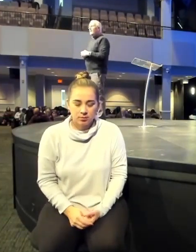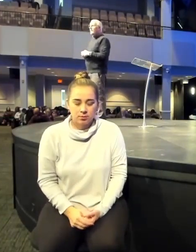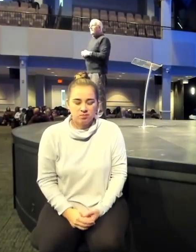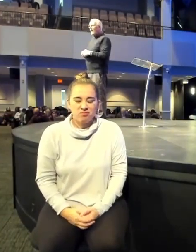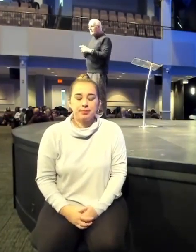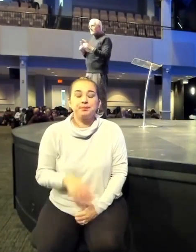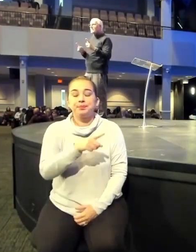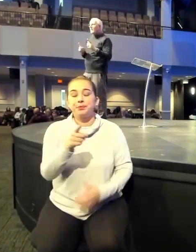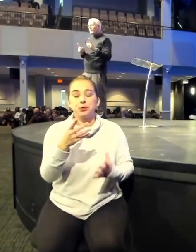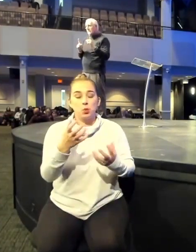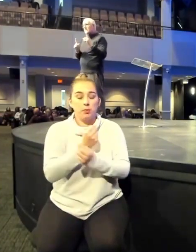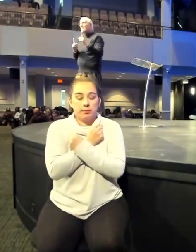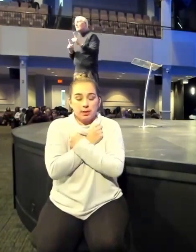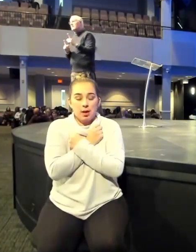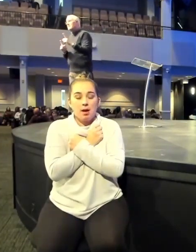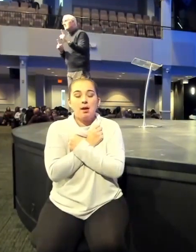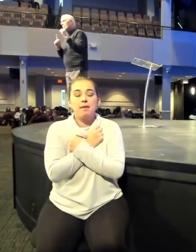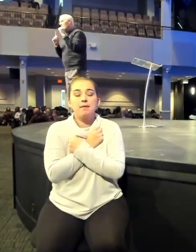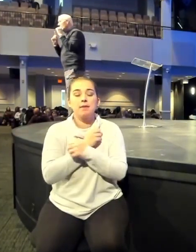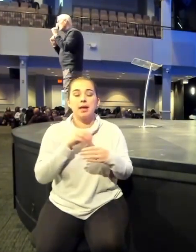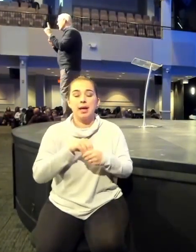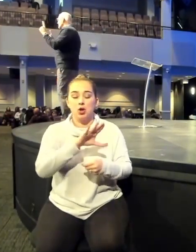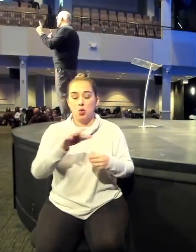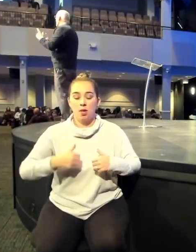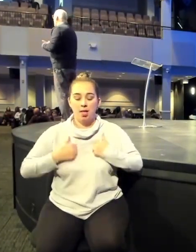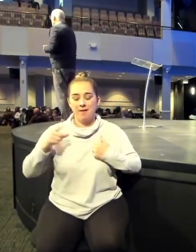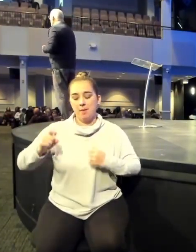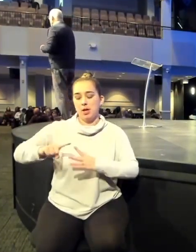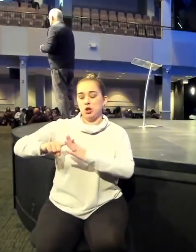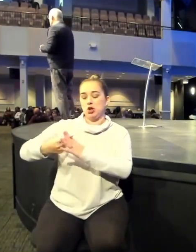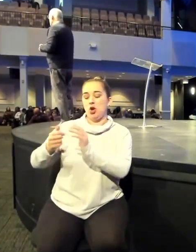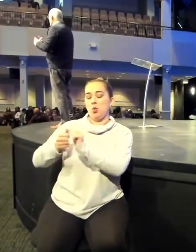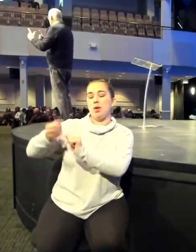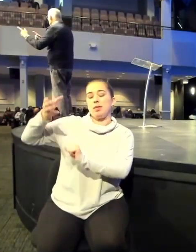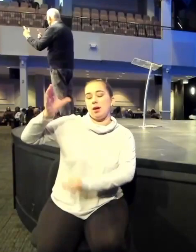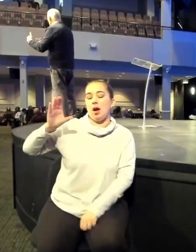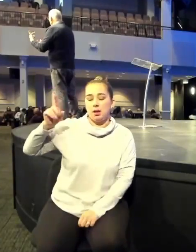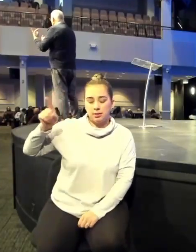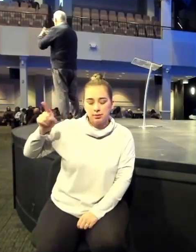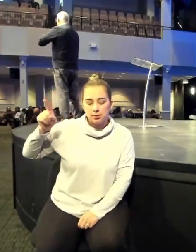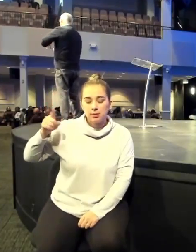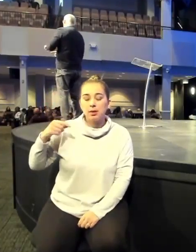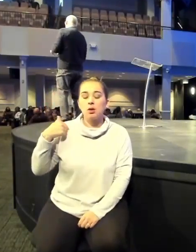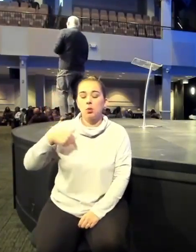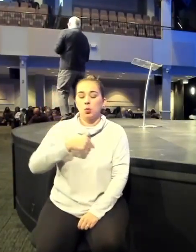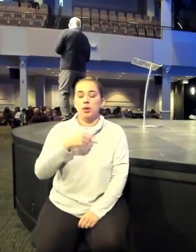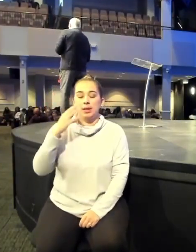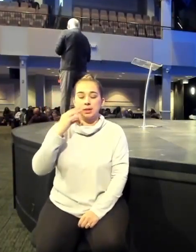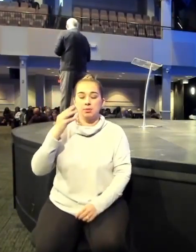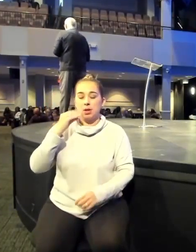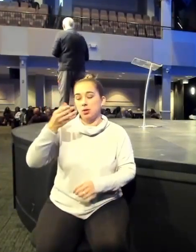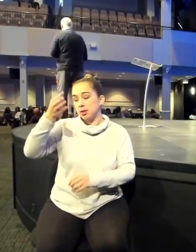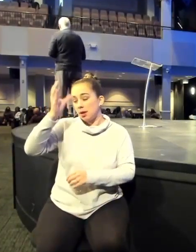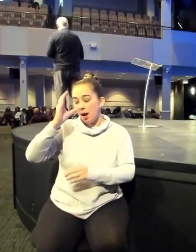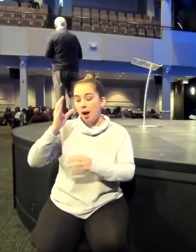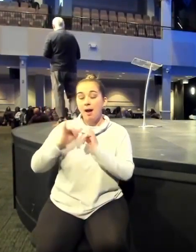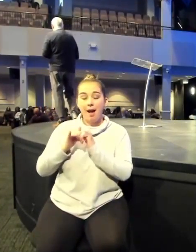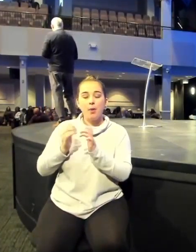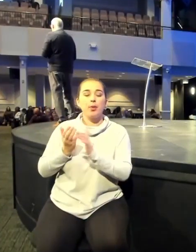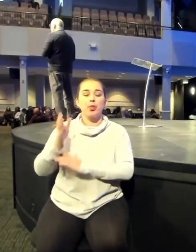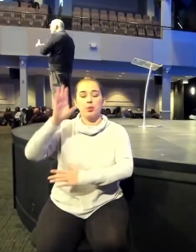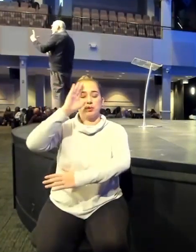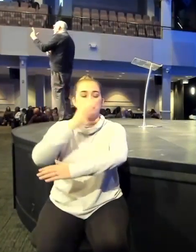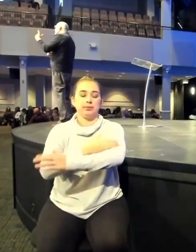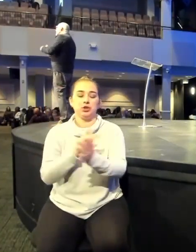your life, it has to start with a source, and that source is God, and you and I experience God in our life through his son, Jesus. Jesus